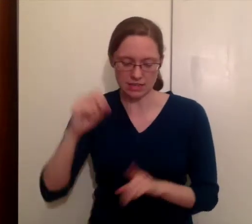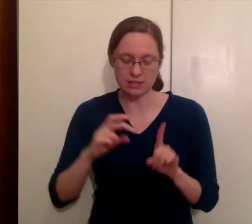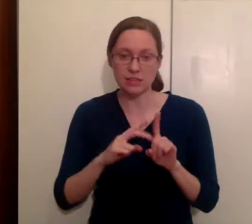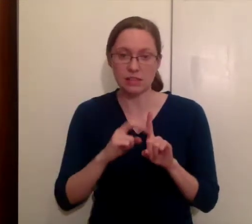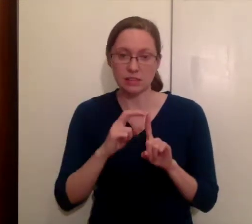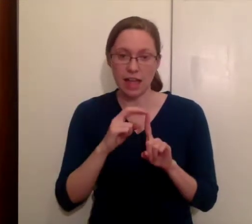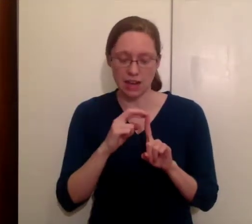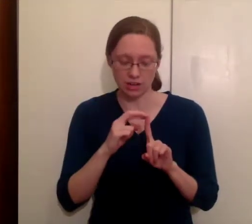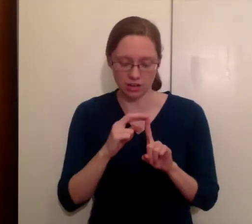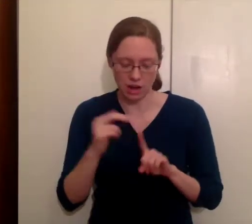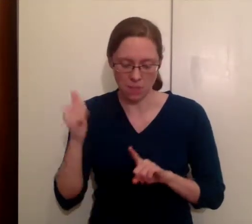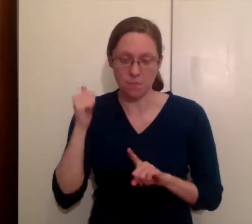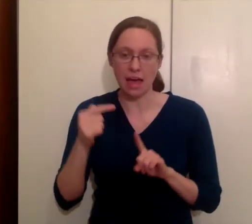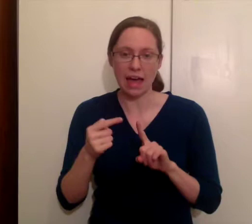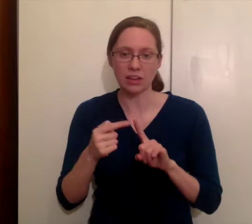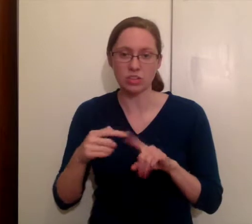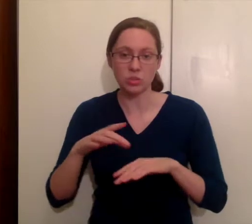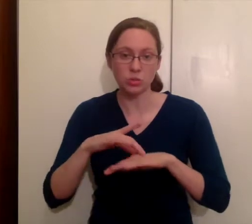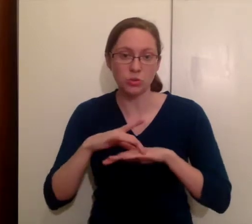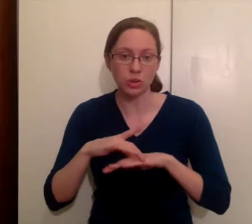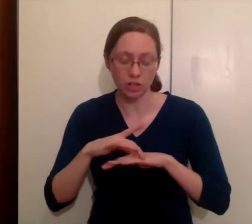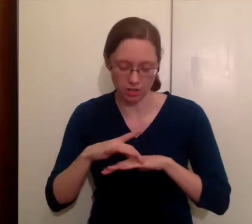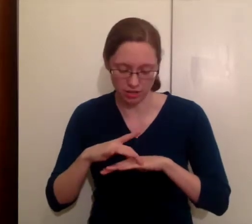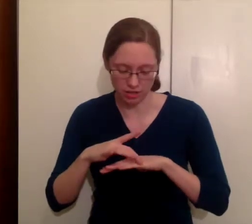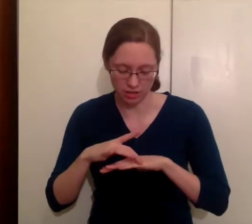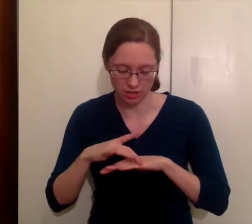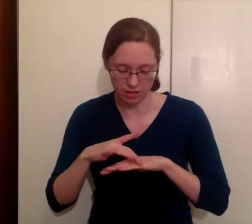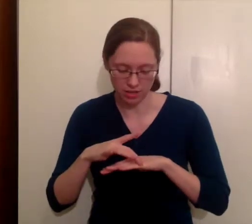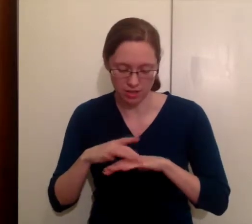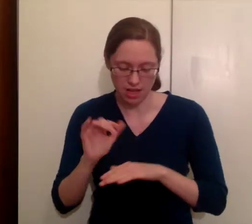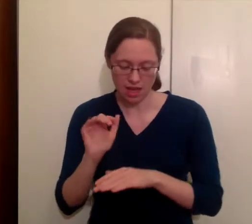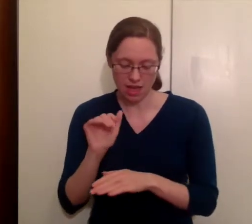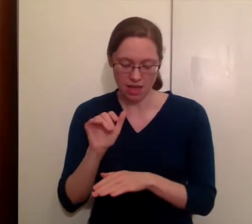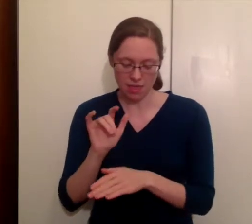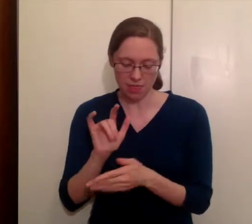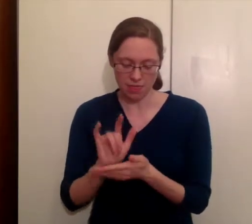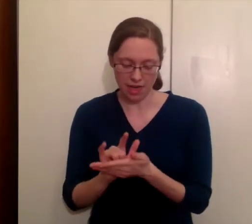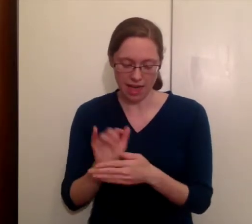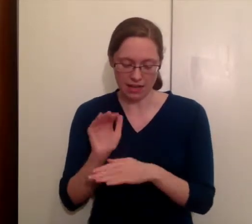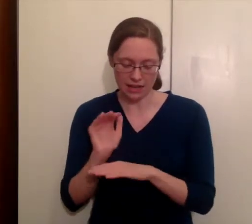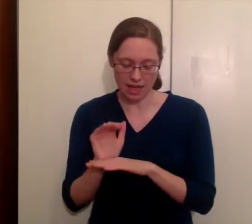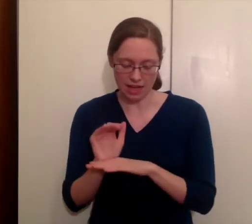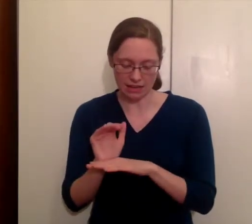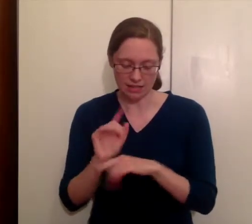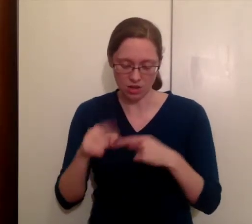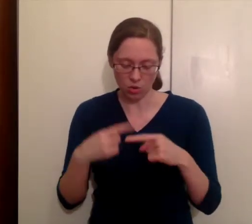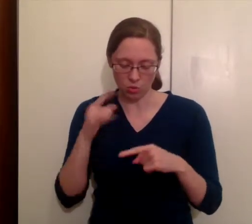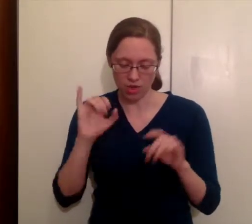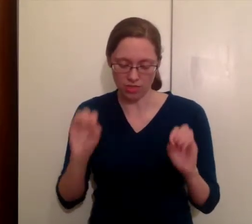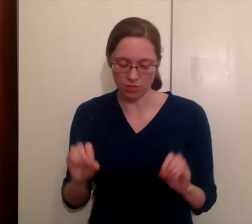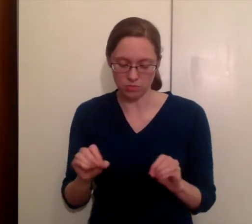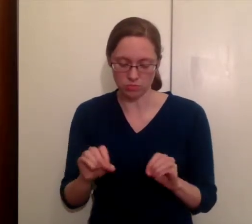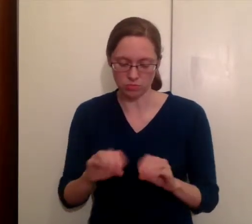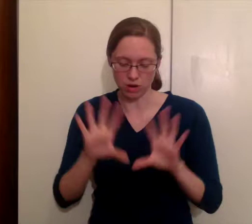his ladder back to earth. That night, when the